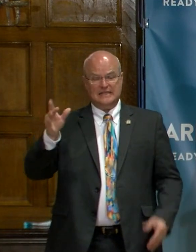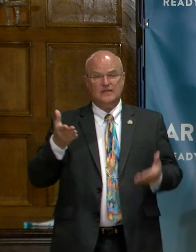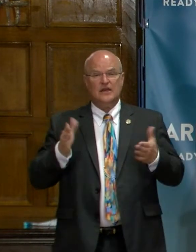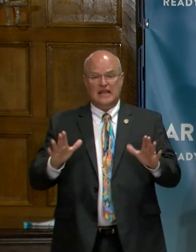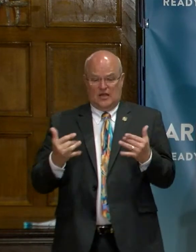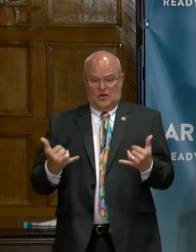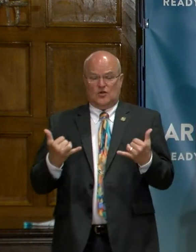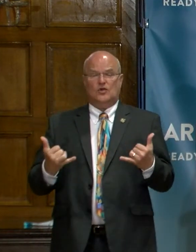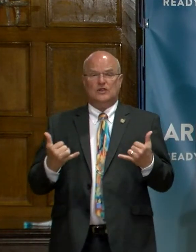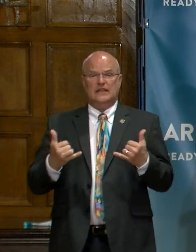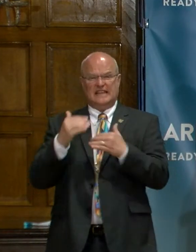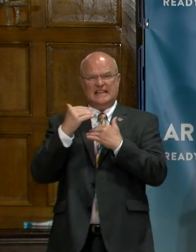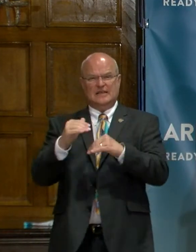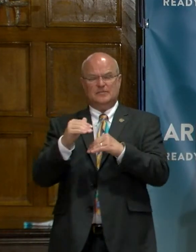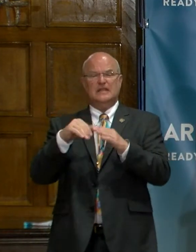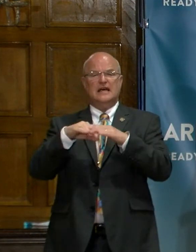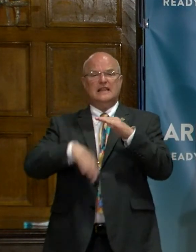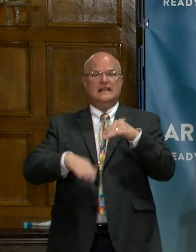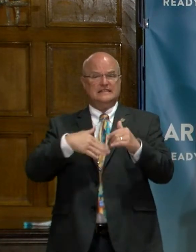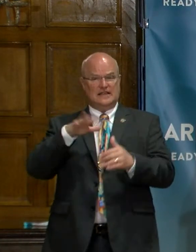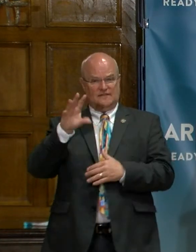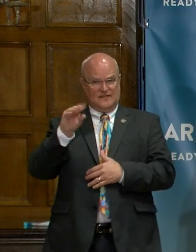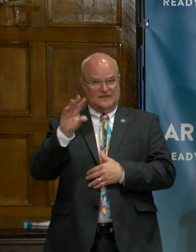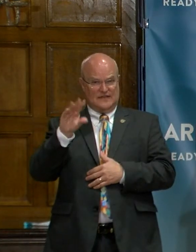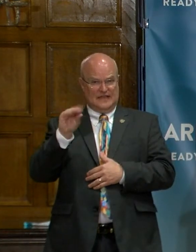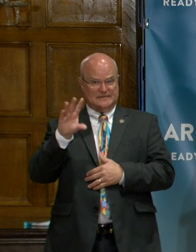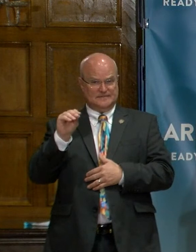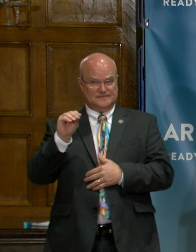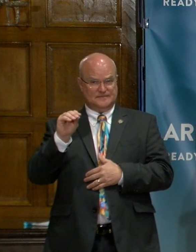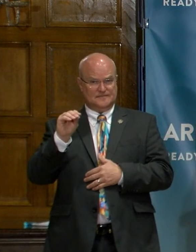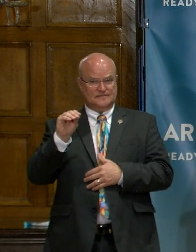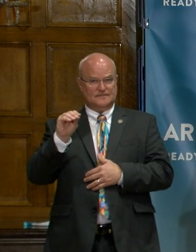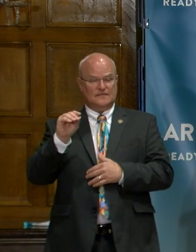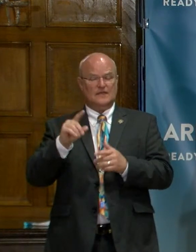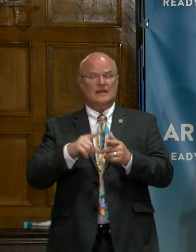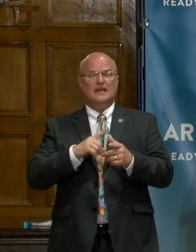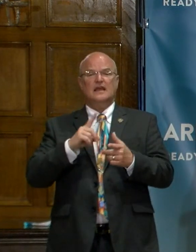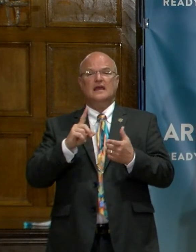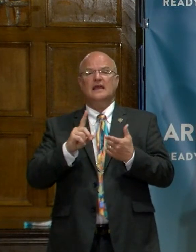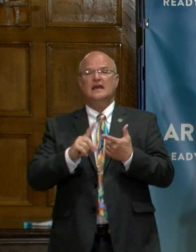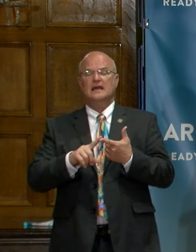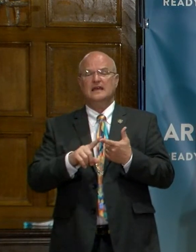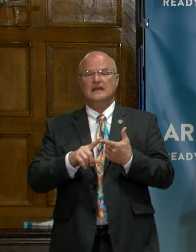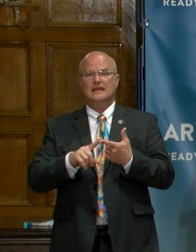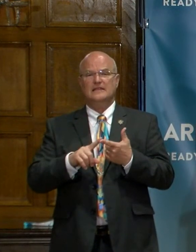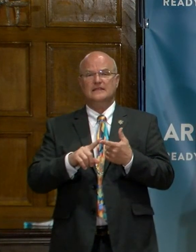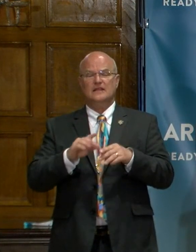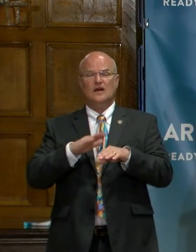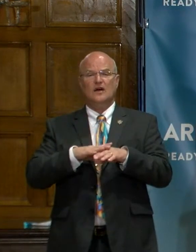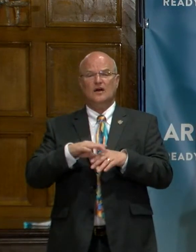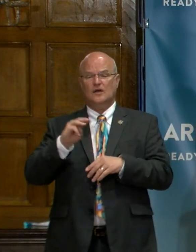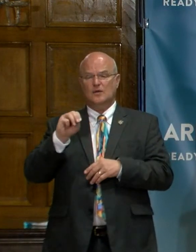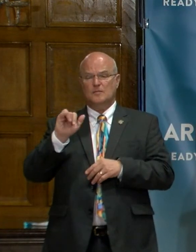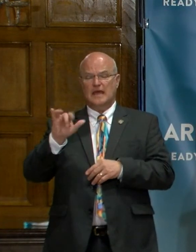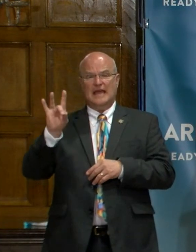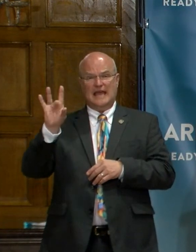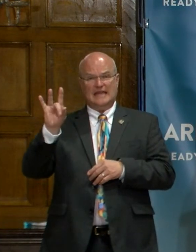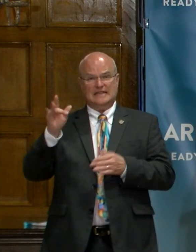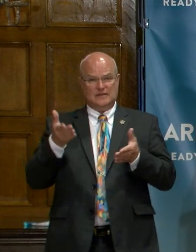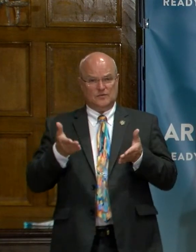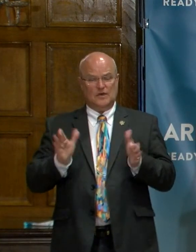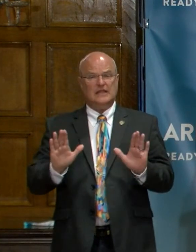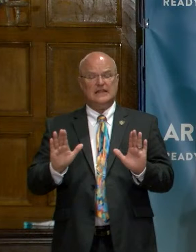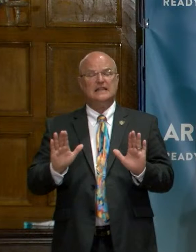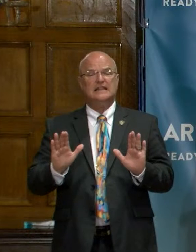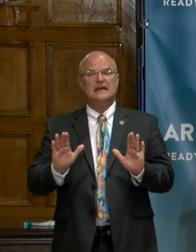allow, currently they're limited to less than 50, and then on the 18th, we will